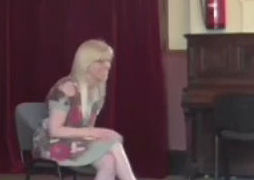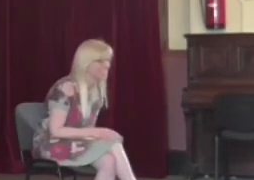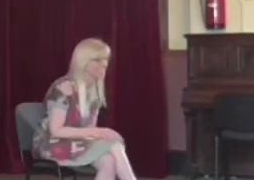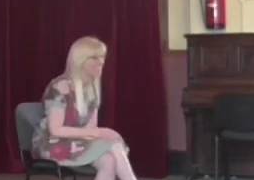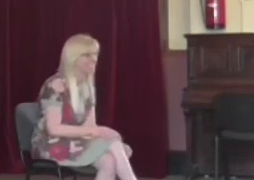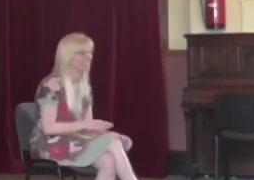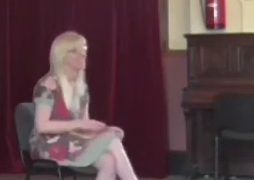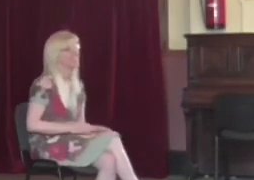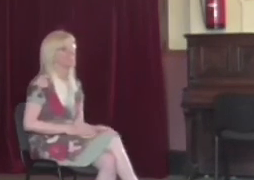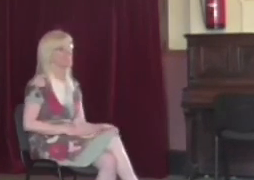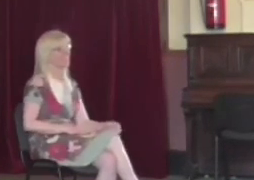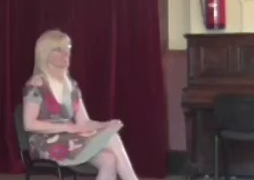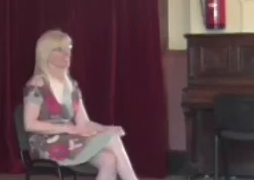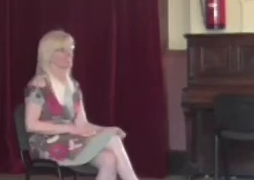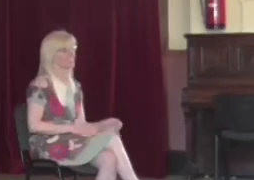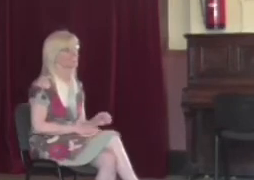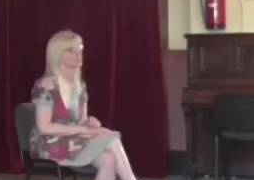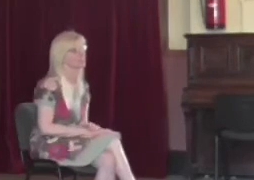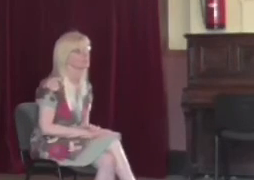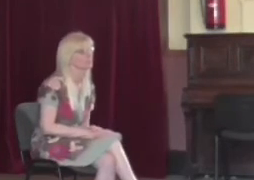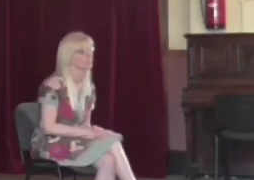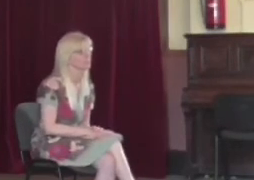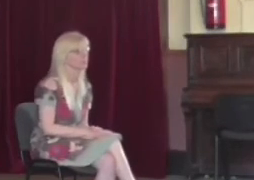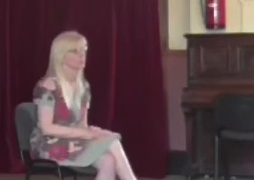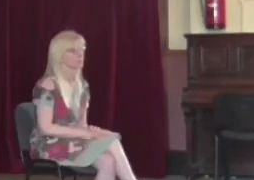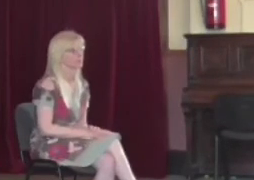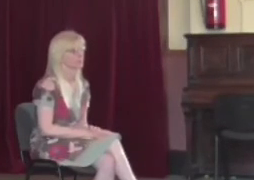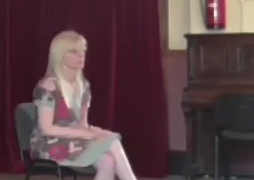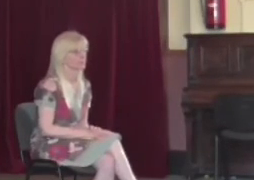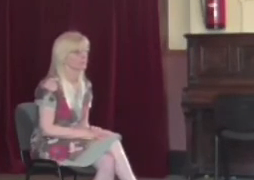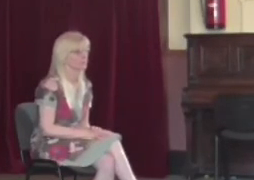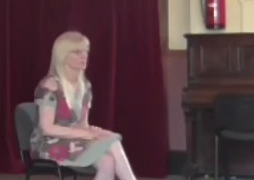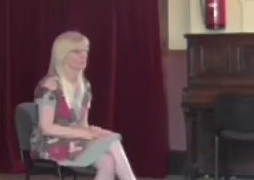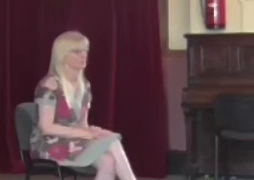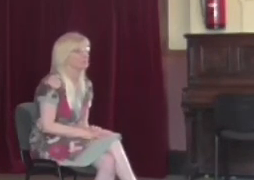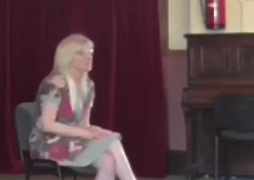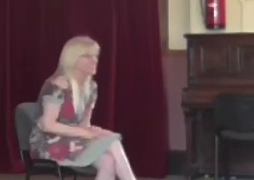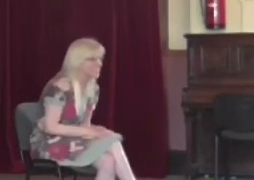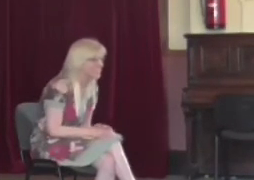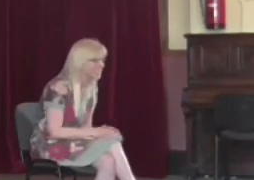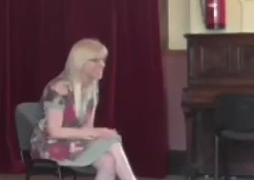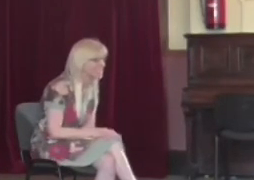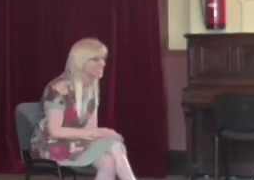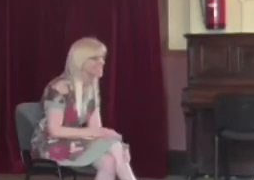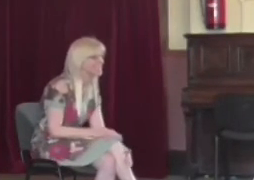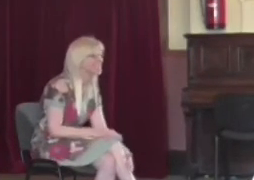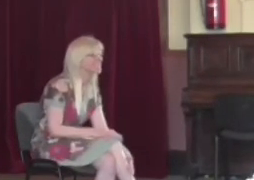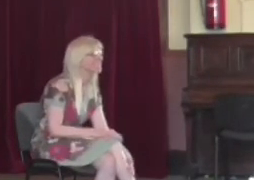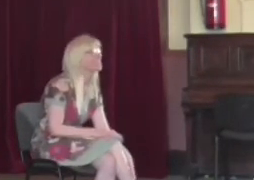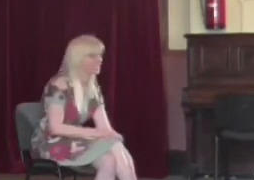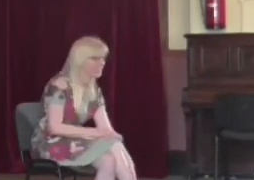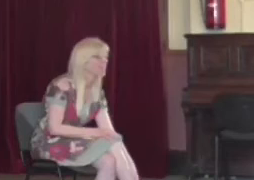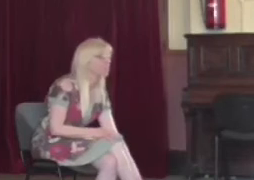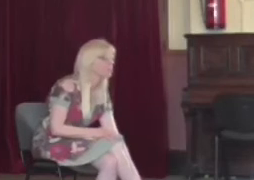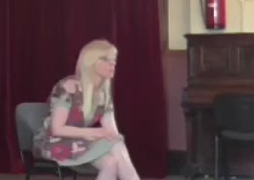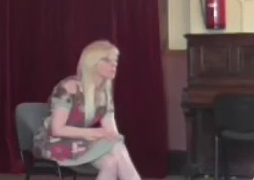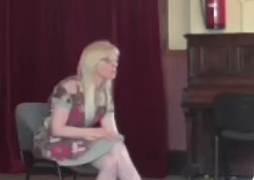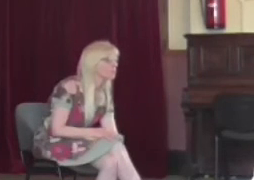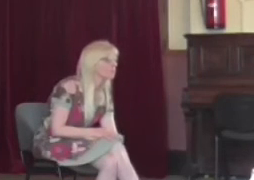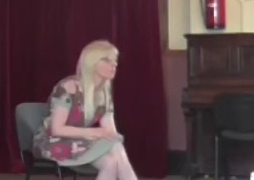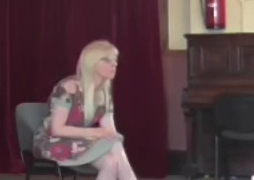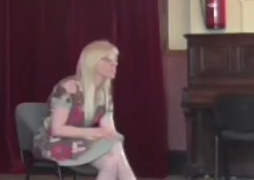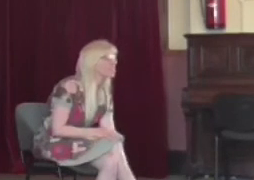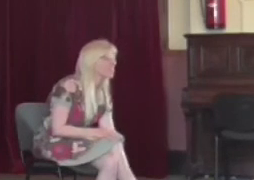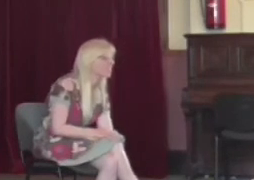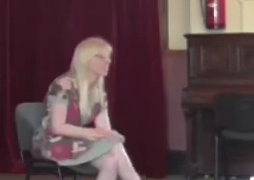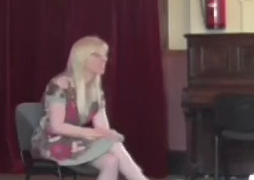And like I said, there's sometimes a time and a place. Be sensitive with people. But do not let fear stop you.